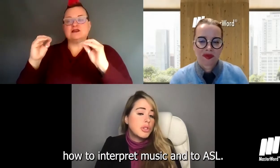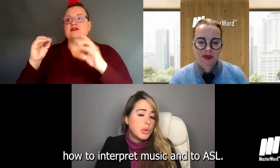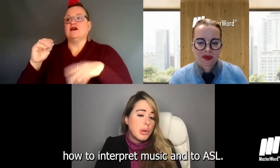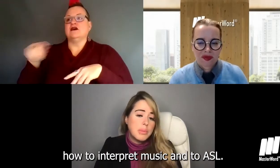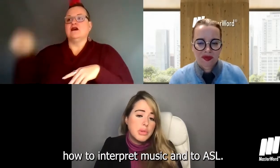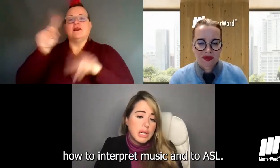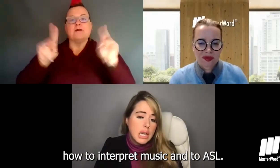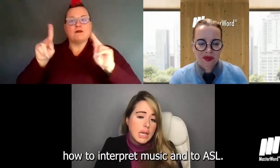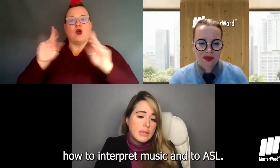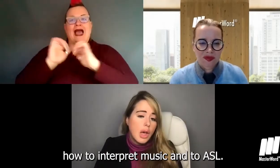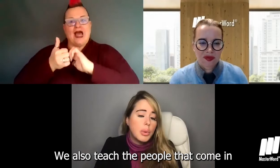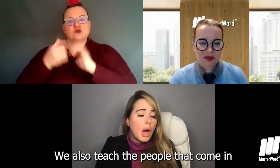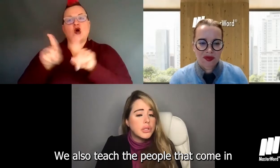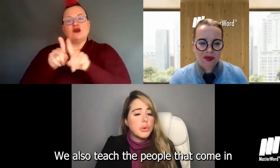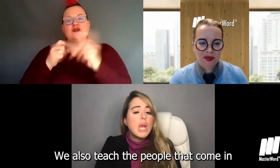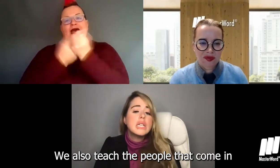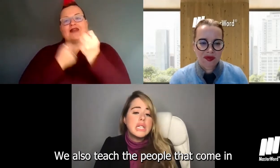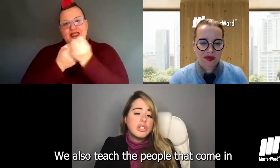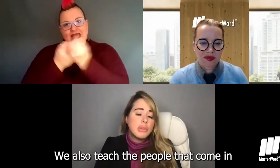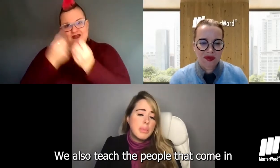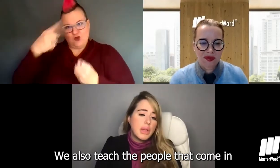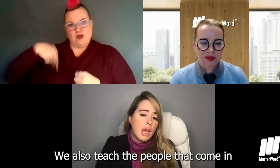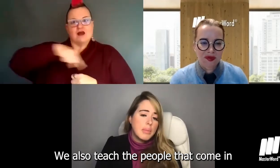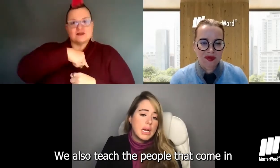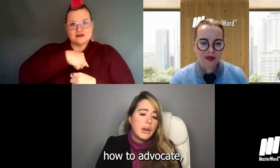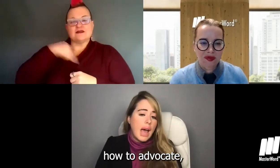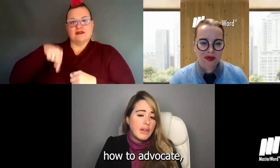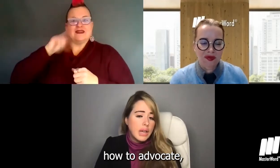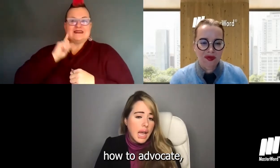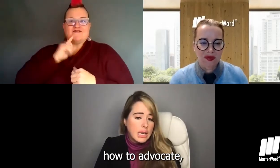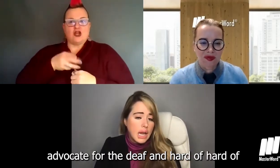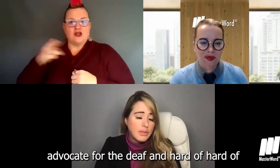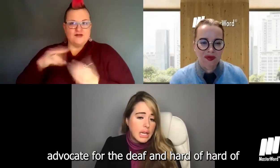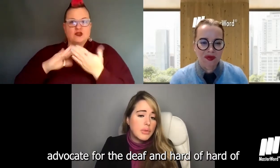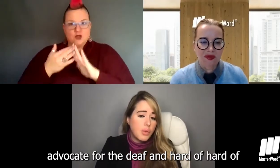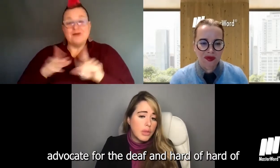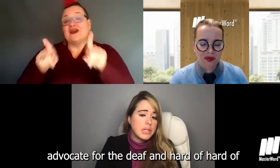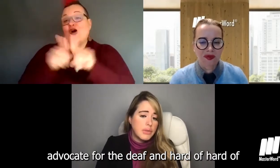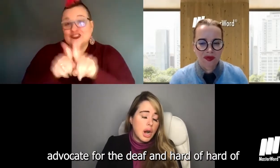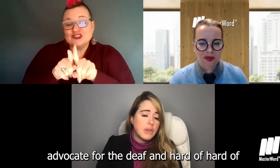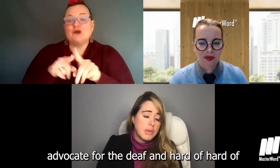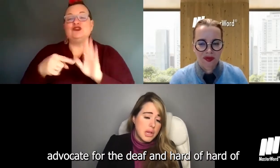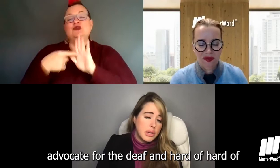to interpret music into ASL. We also teach the people that come in how to advocate for the deaf and hard of hearing